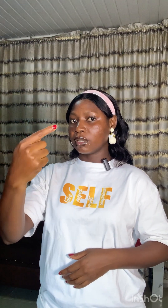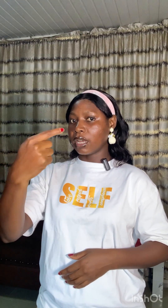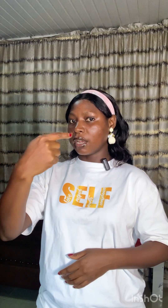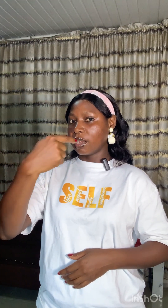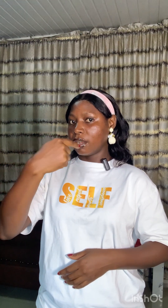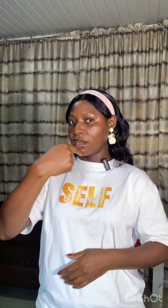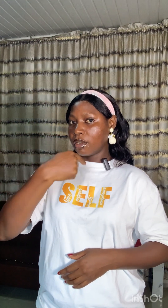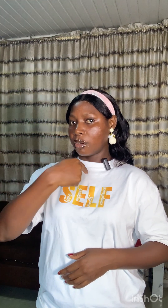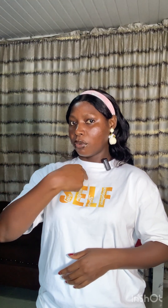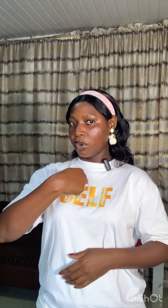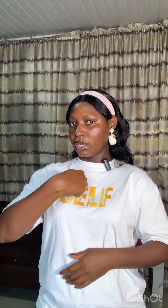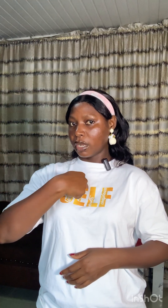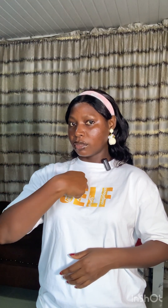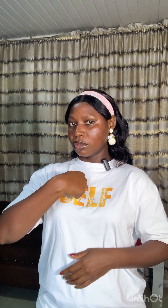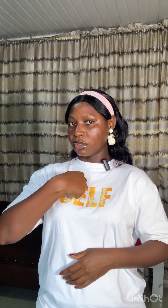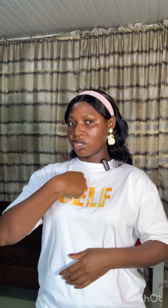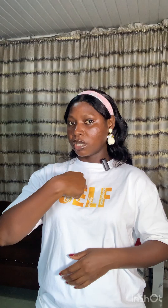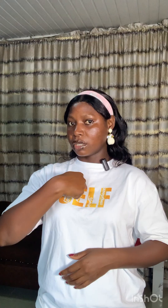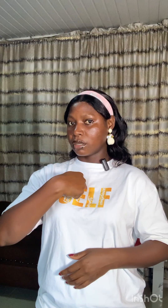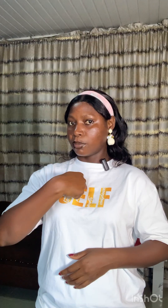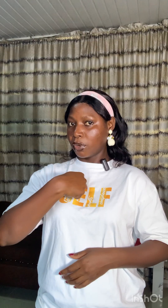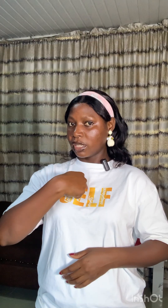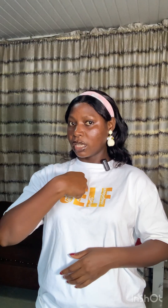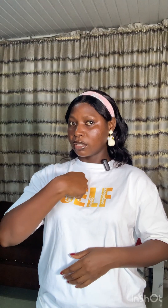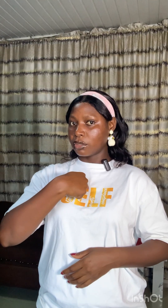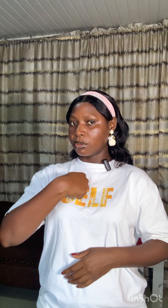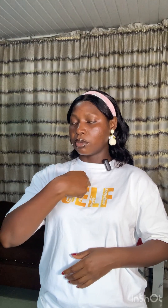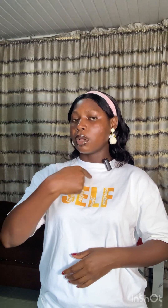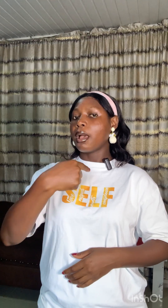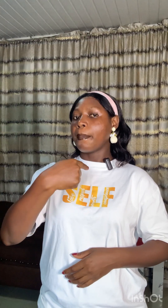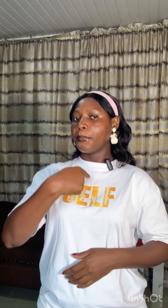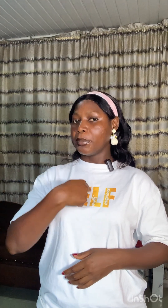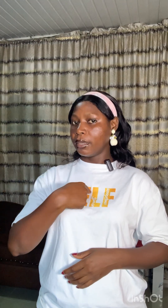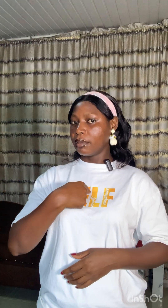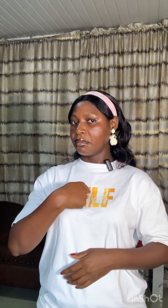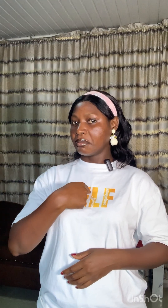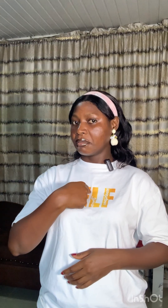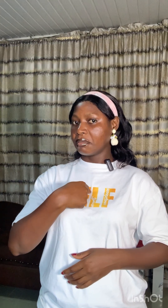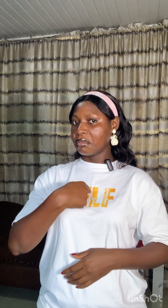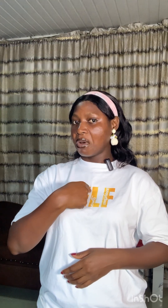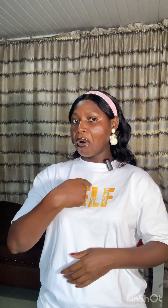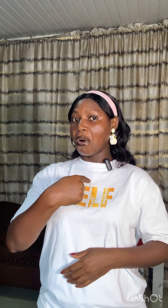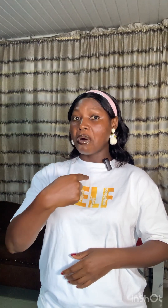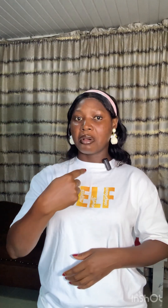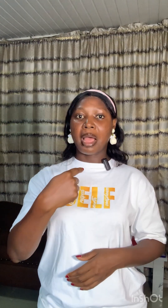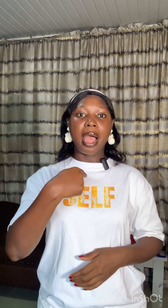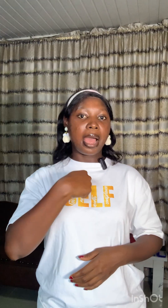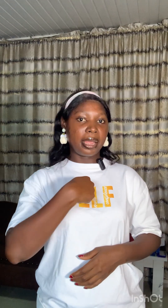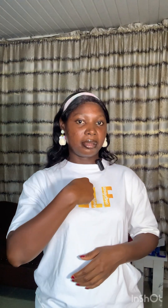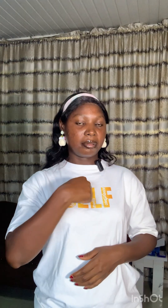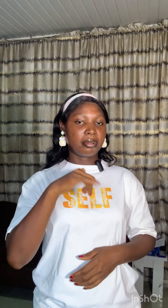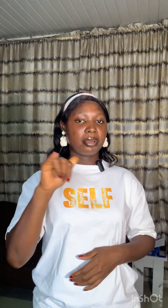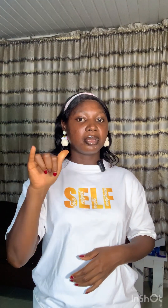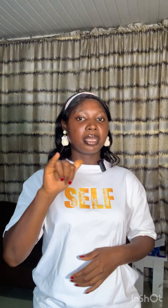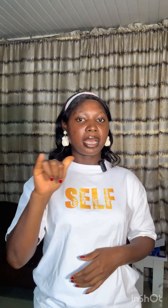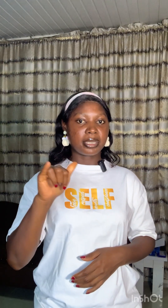finger going down to your chest, pointing at you. Me or I. They are